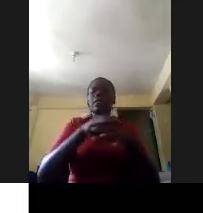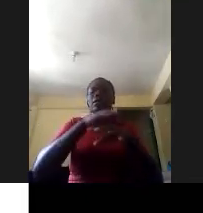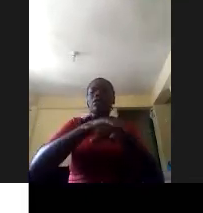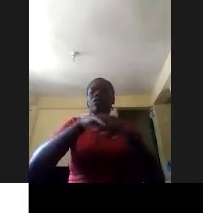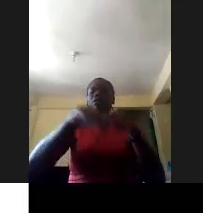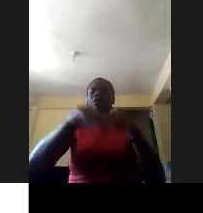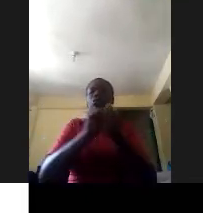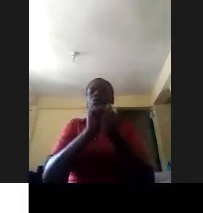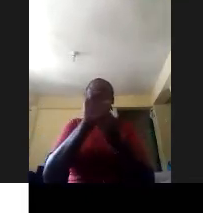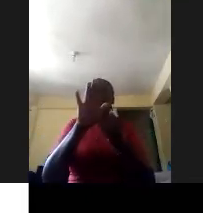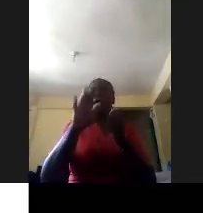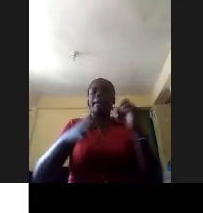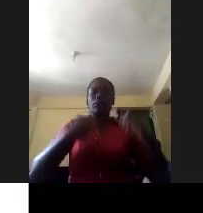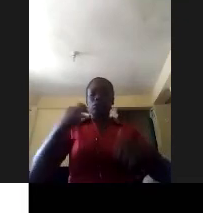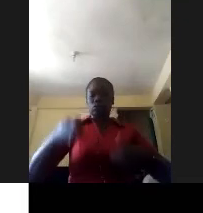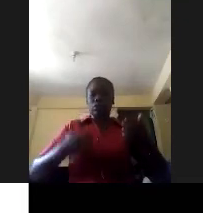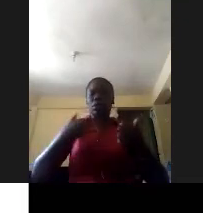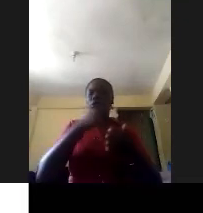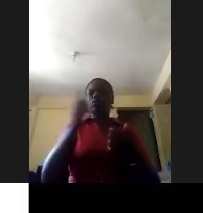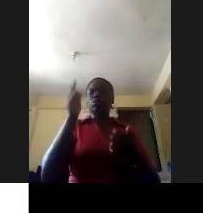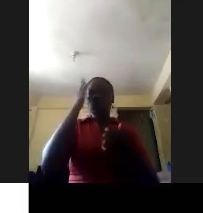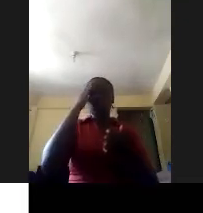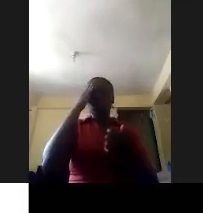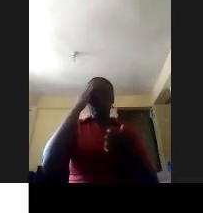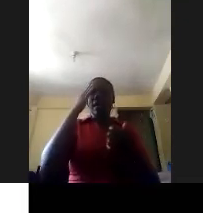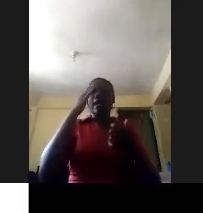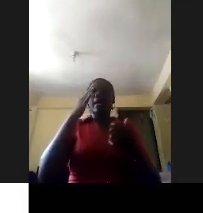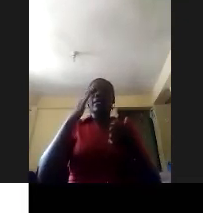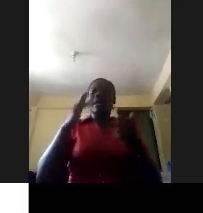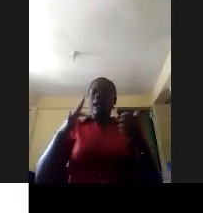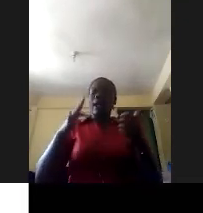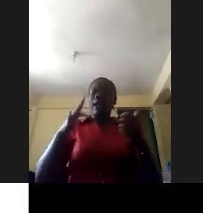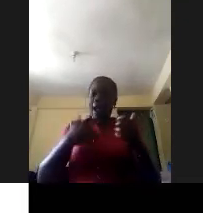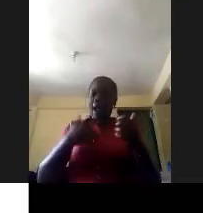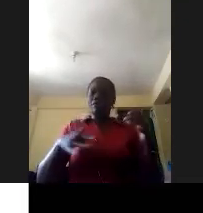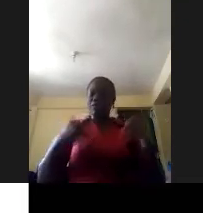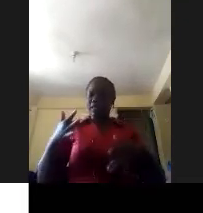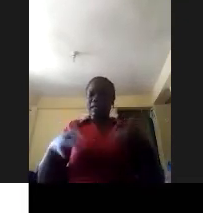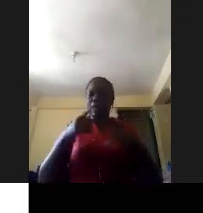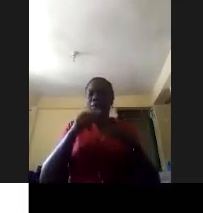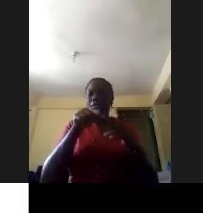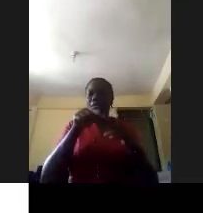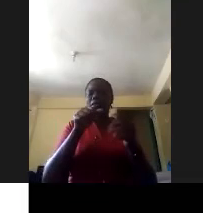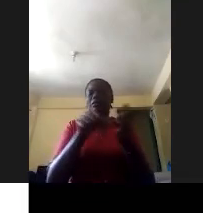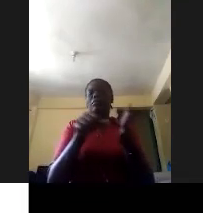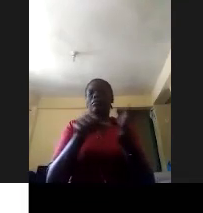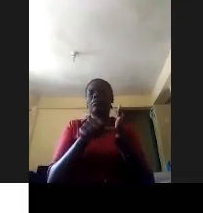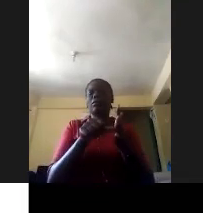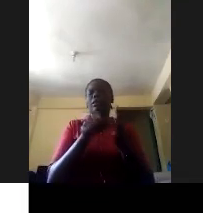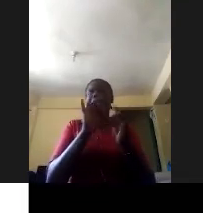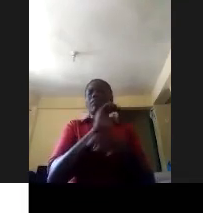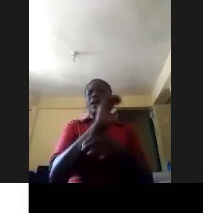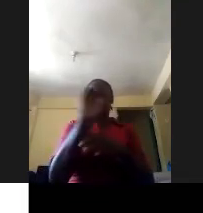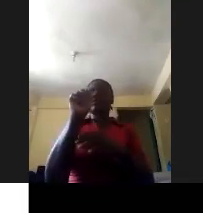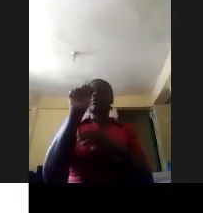emotions. I want you to acknowledge, embrace how you're feeling in this current moment. So if I ask Anthony, how are you